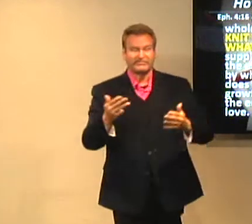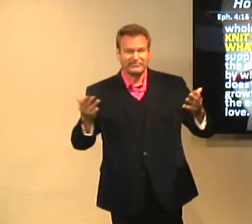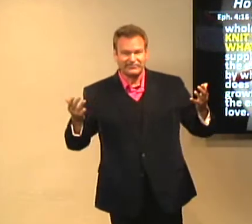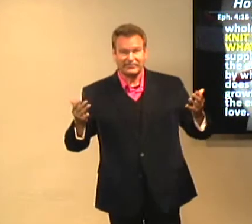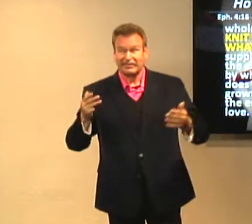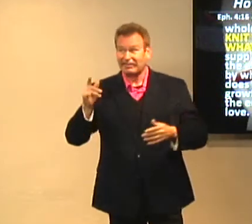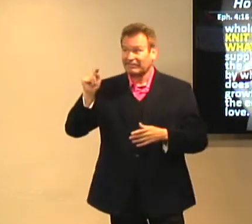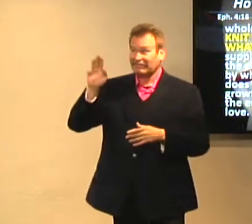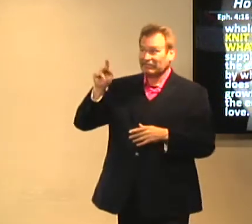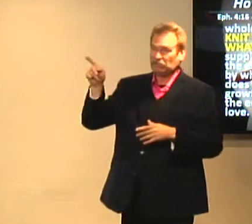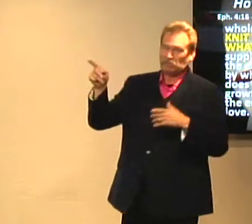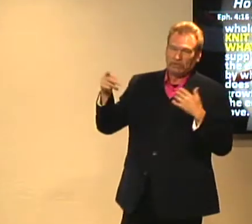strength.